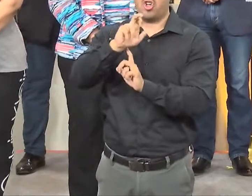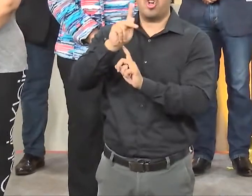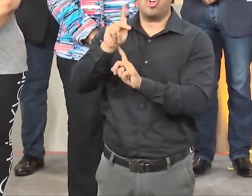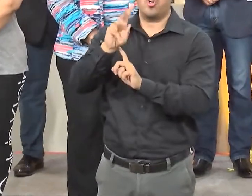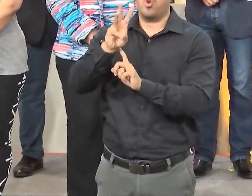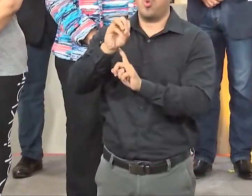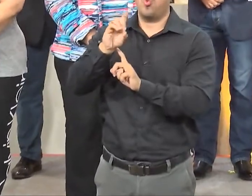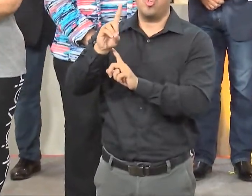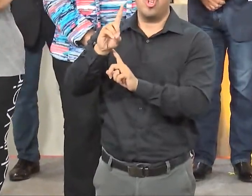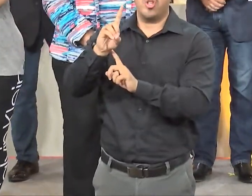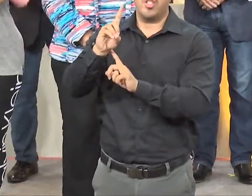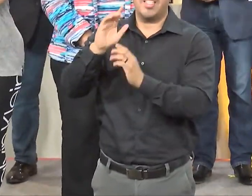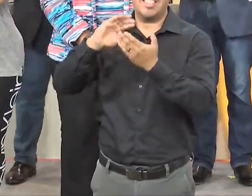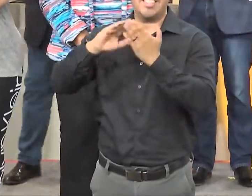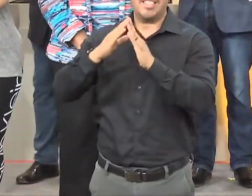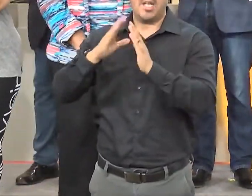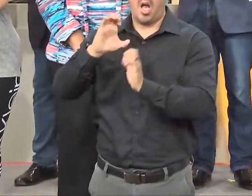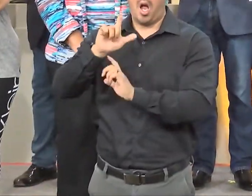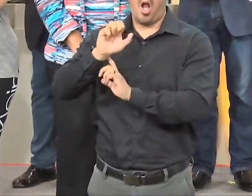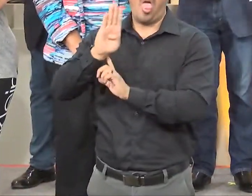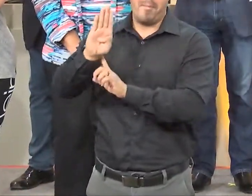Club.